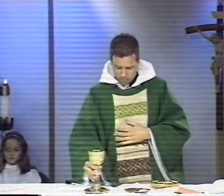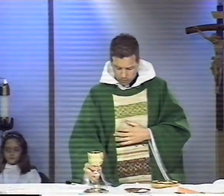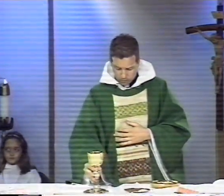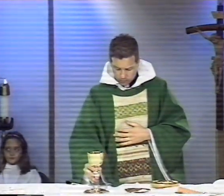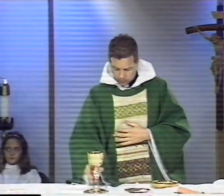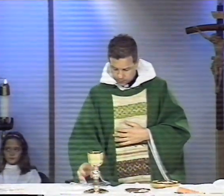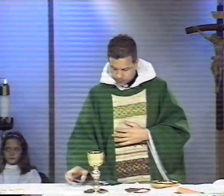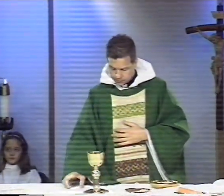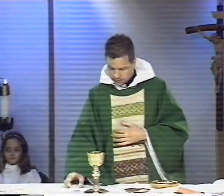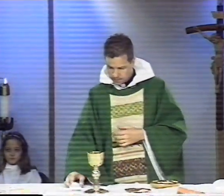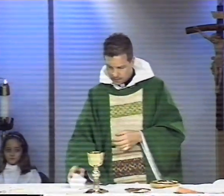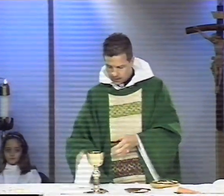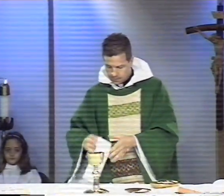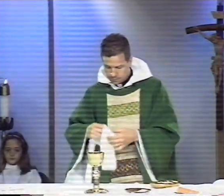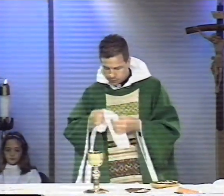unto me and